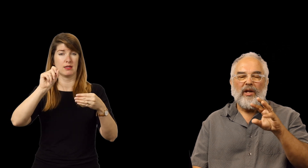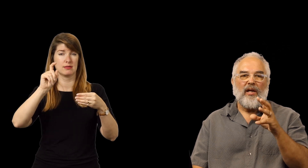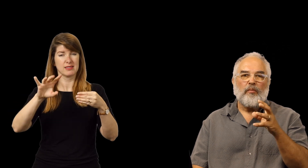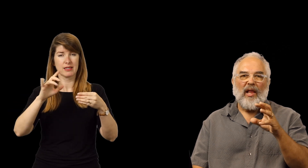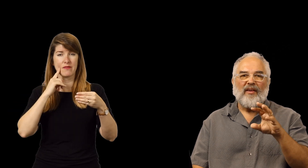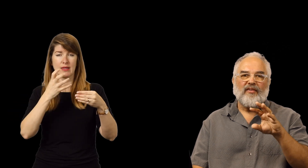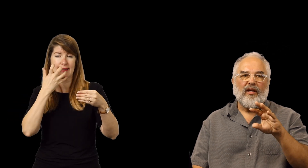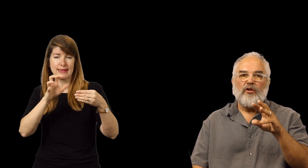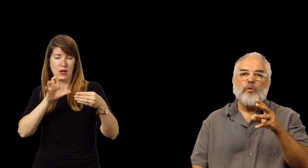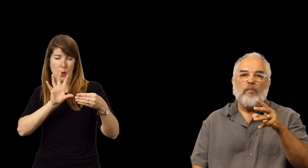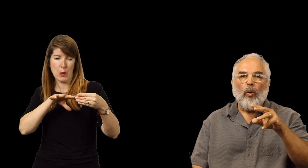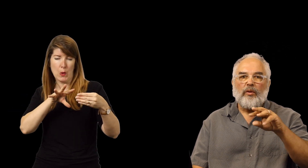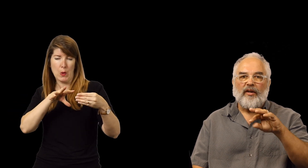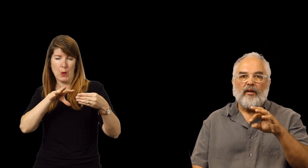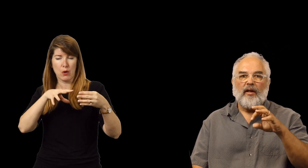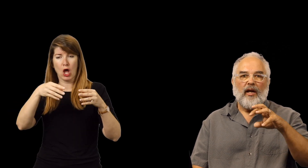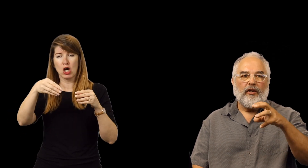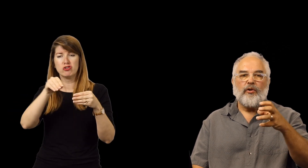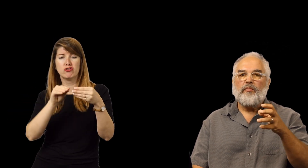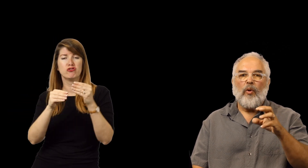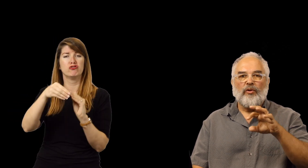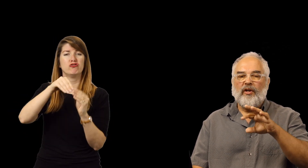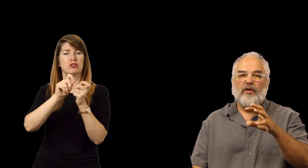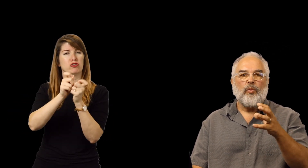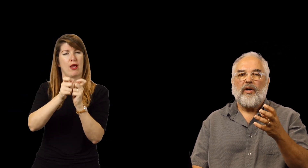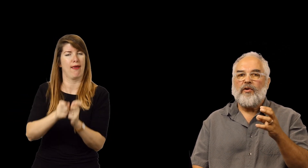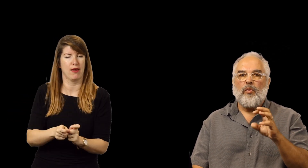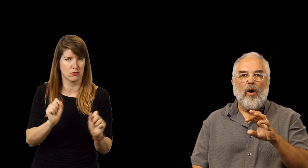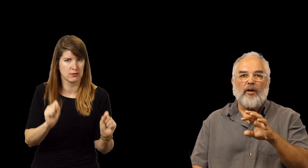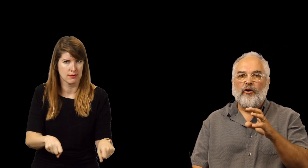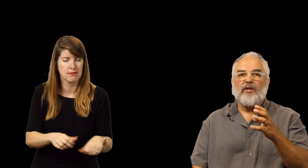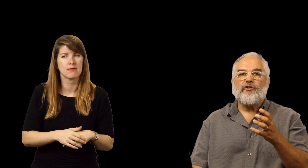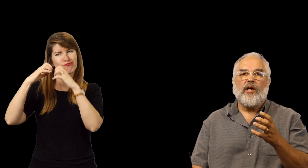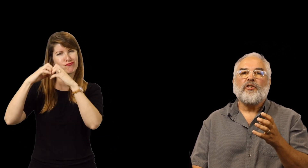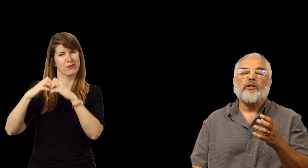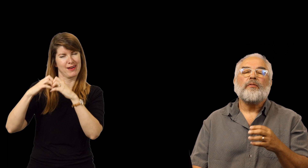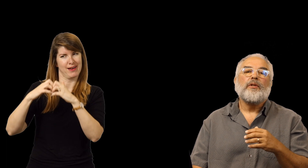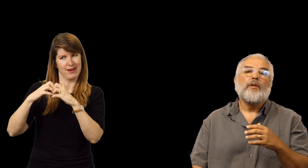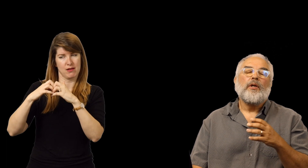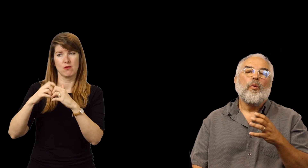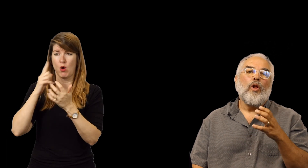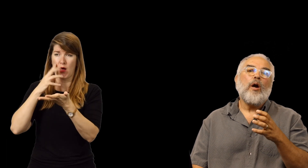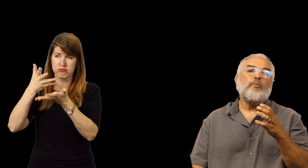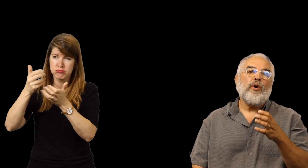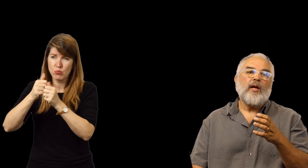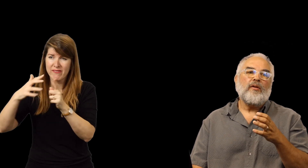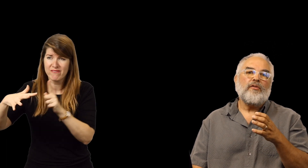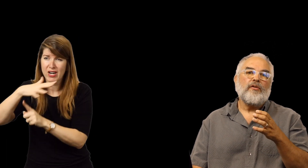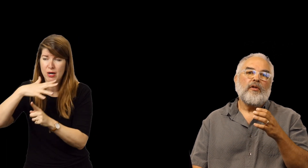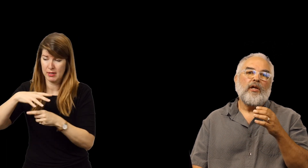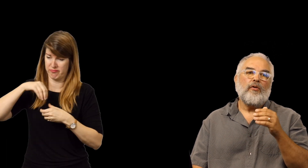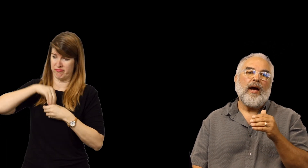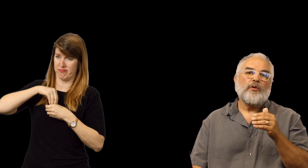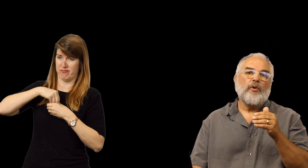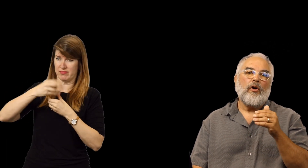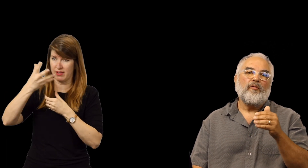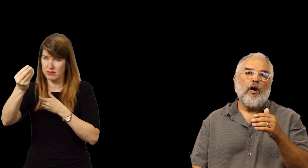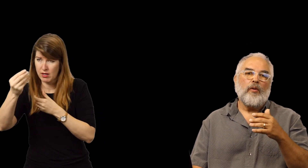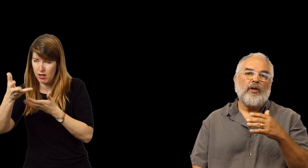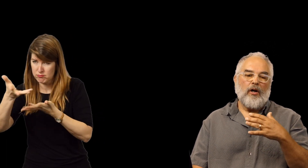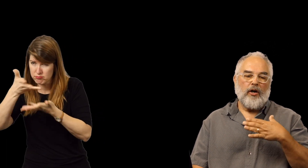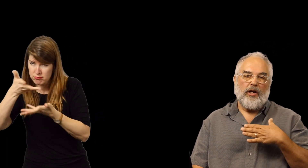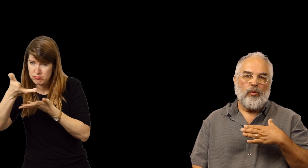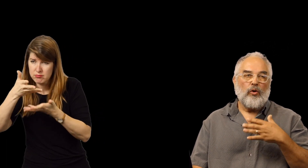plastic. You heat up plastic and you mold it, and you can mold it into whatever you want. You can change it. Well, our brains interact with